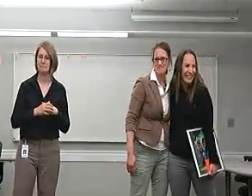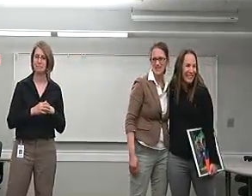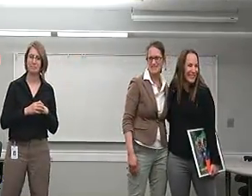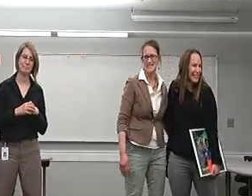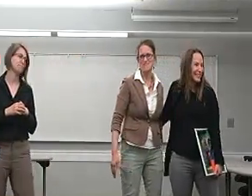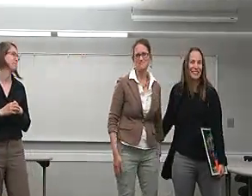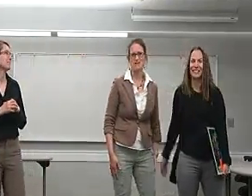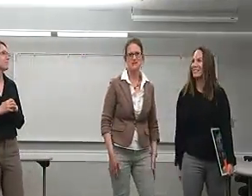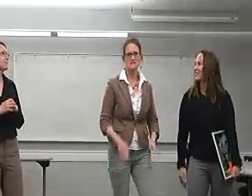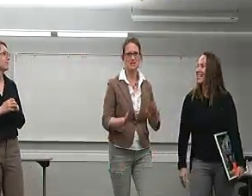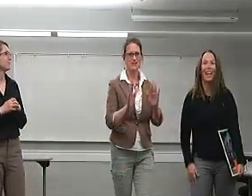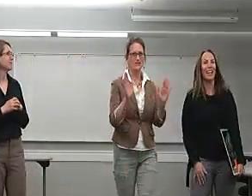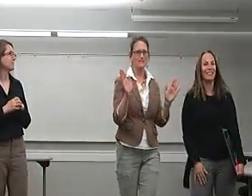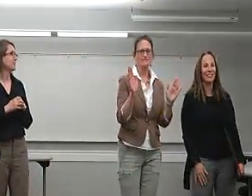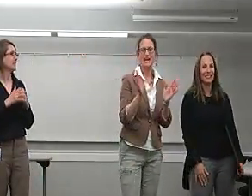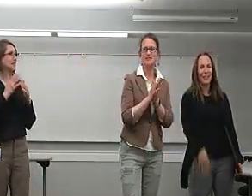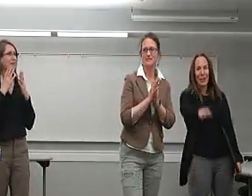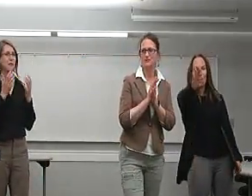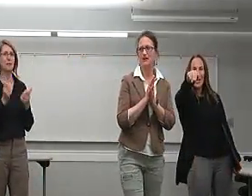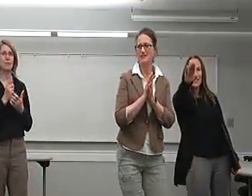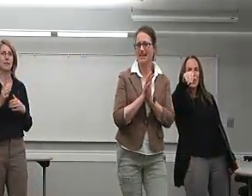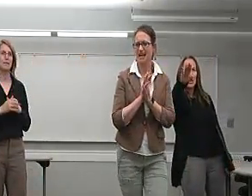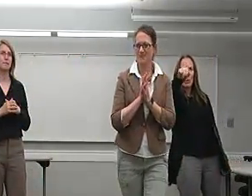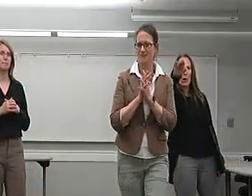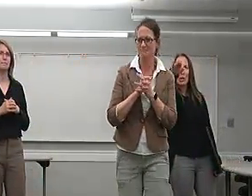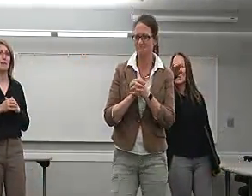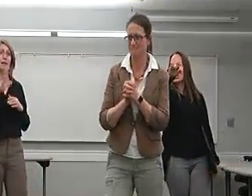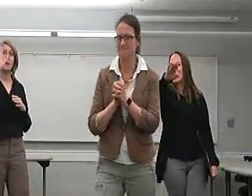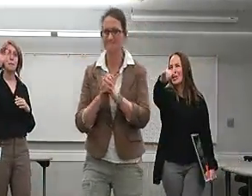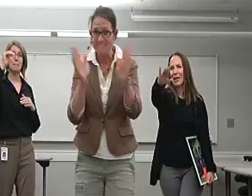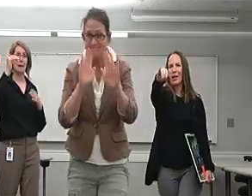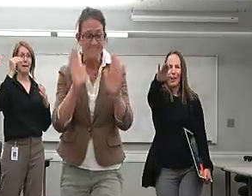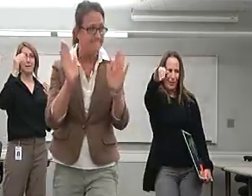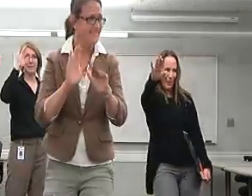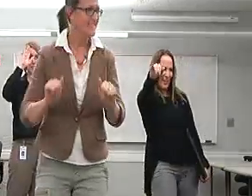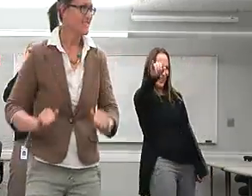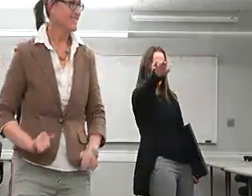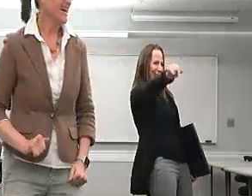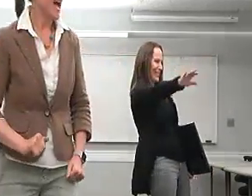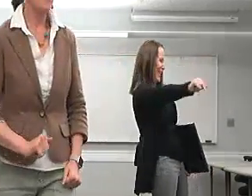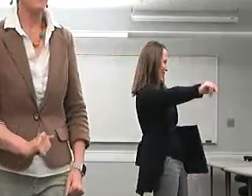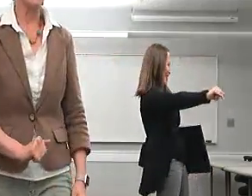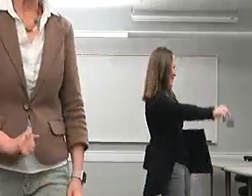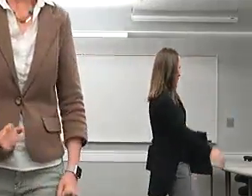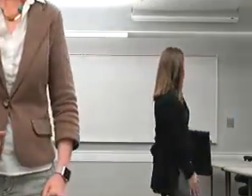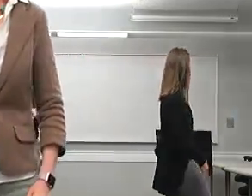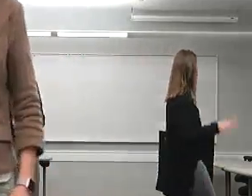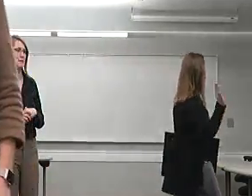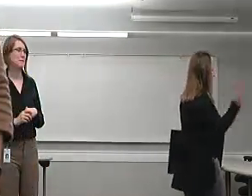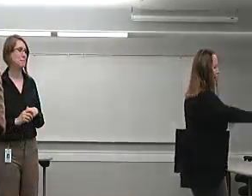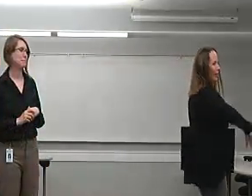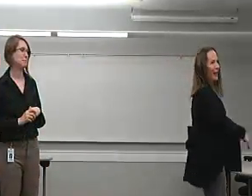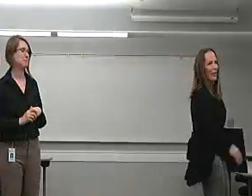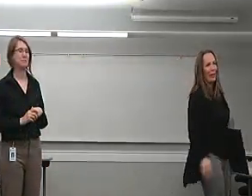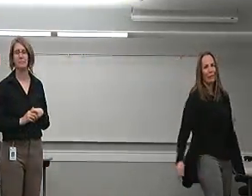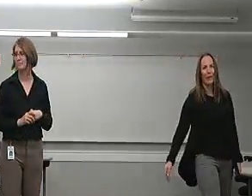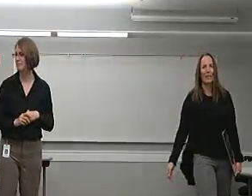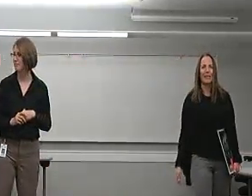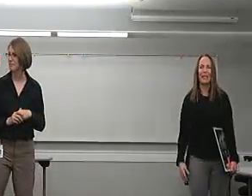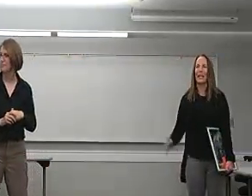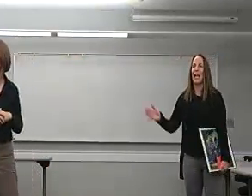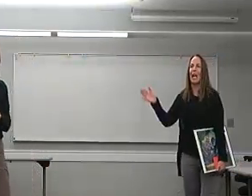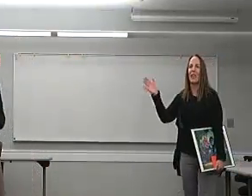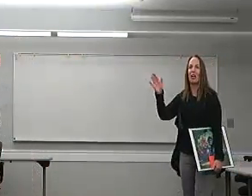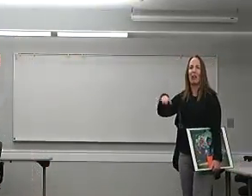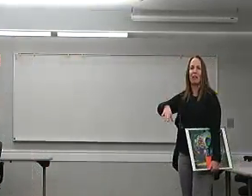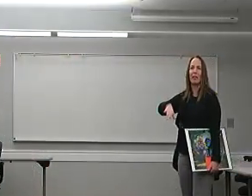Thank you. Okay. I don't know. Bye, St. George. I'm like, Someone be there, I'll pick it up. Yeah. Where's Mitch? And they're not.